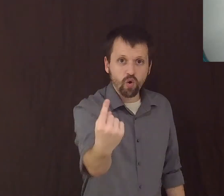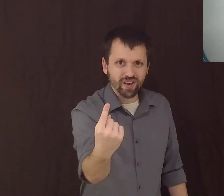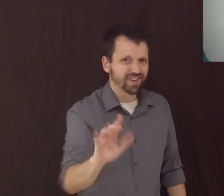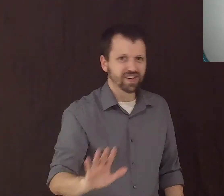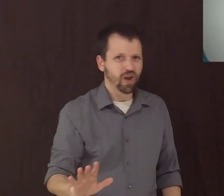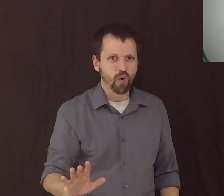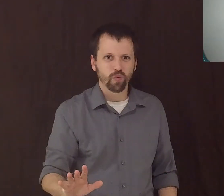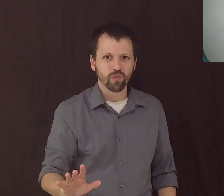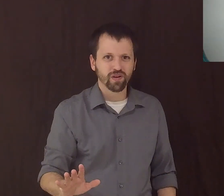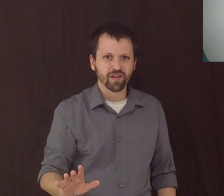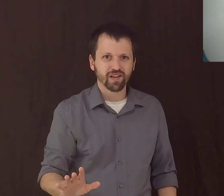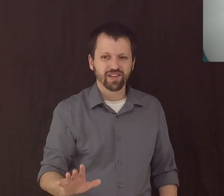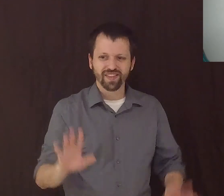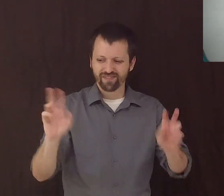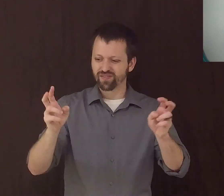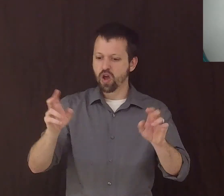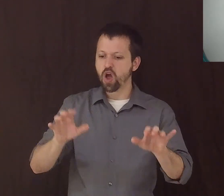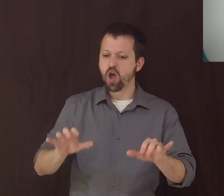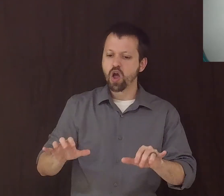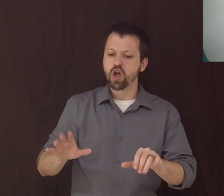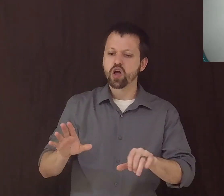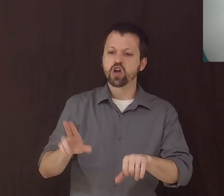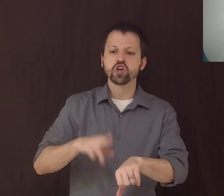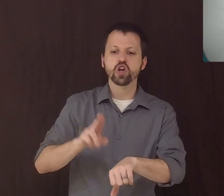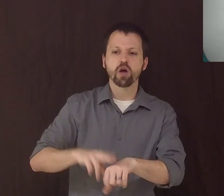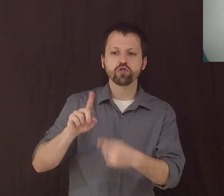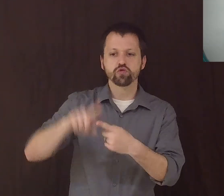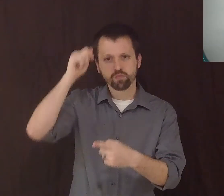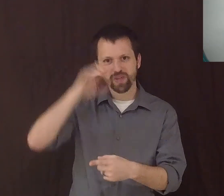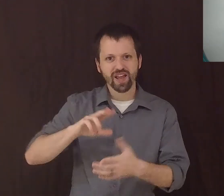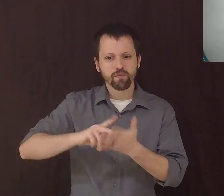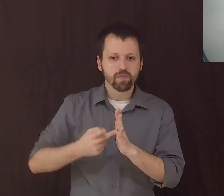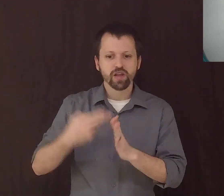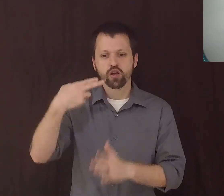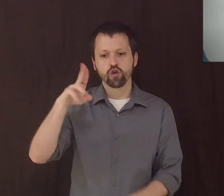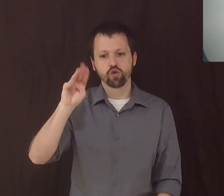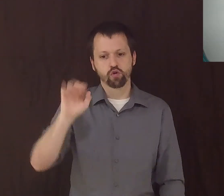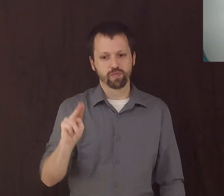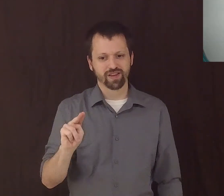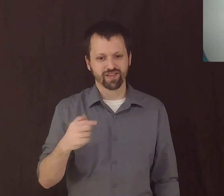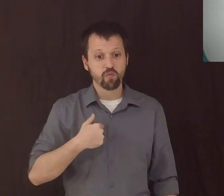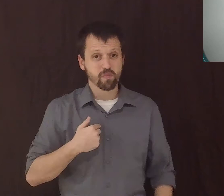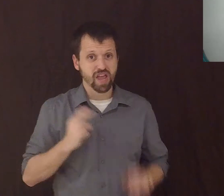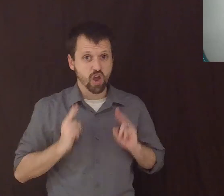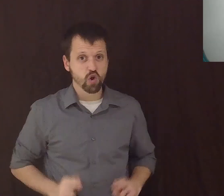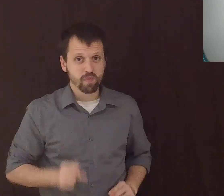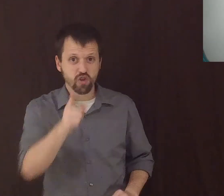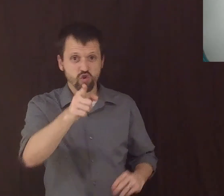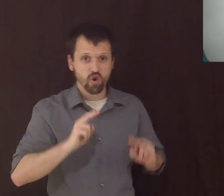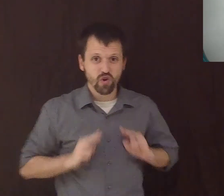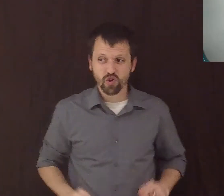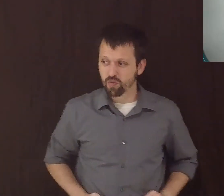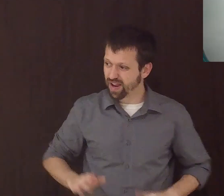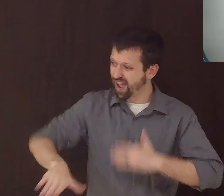are common to man. And that phrase there, common to man, if you look it up, just means human. So I'm human, you're human, we're all